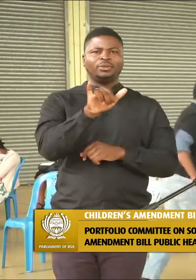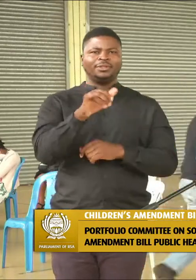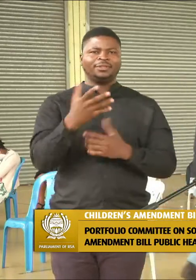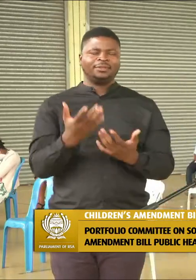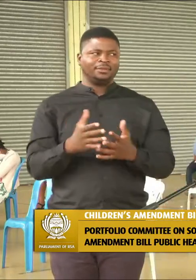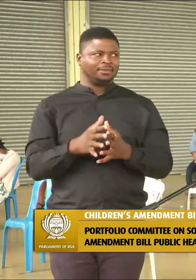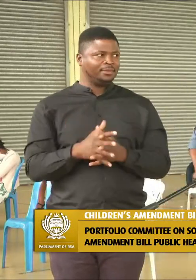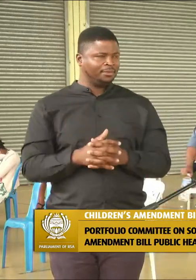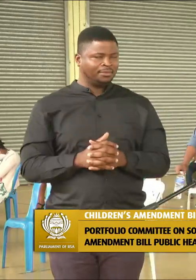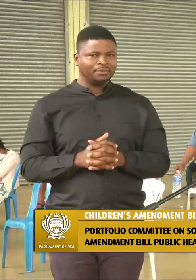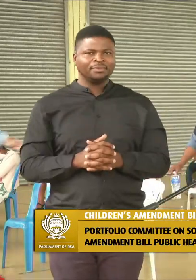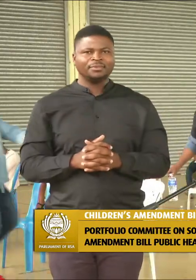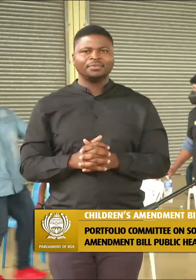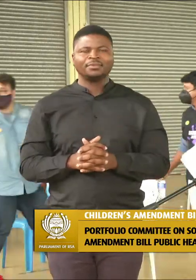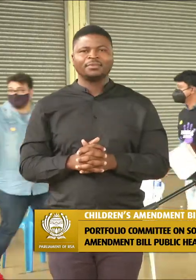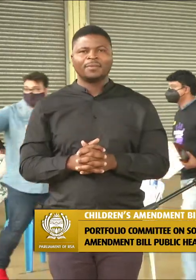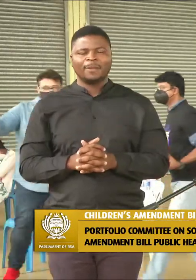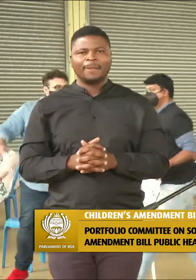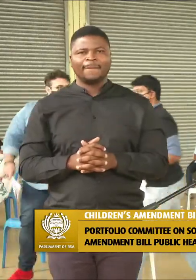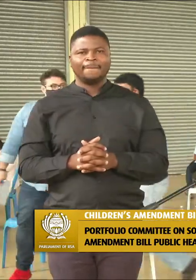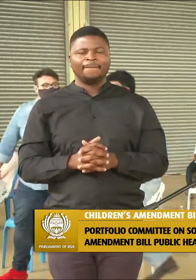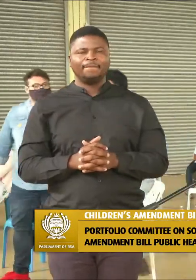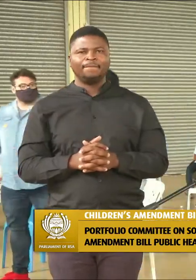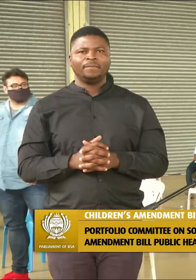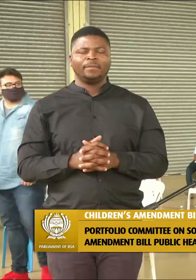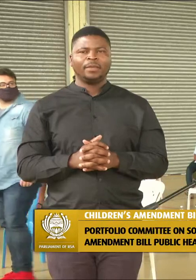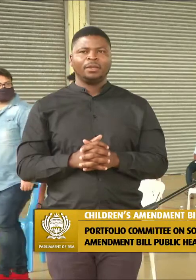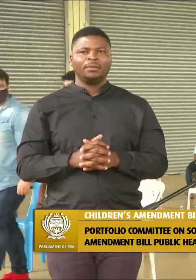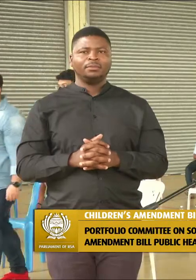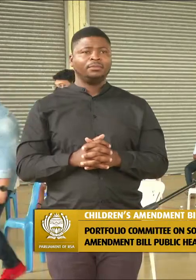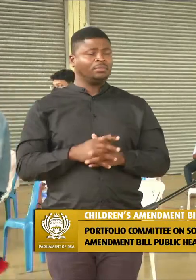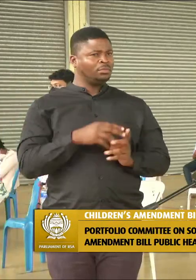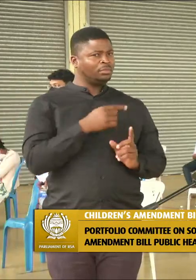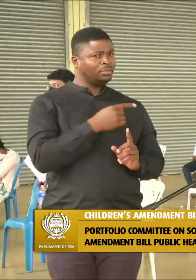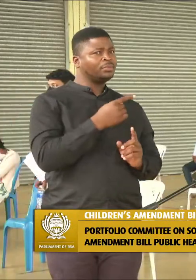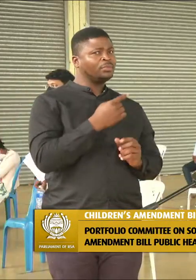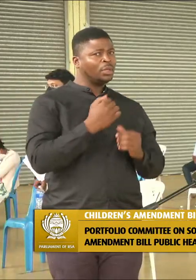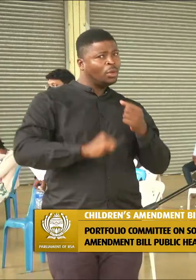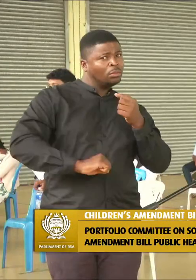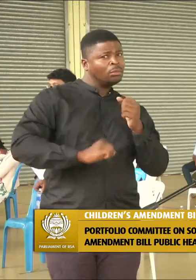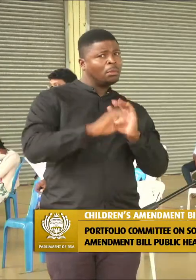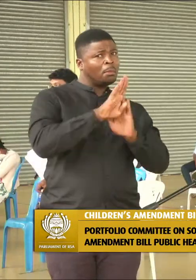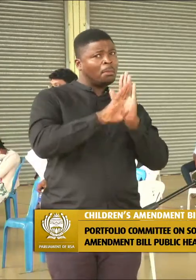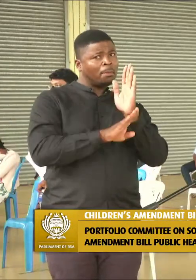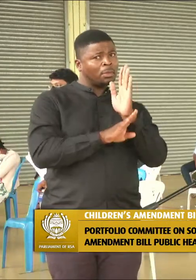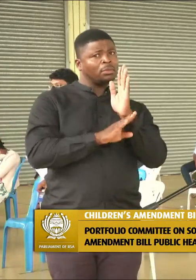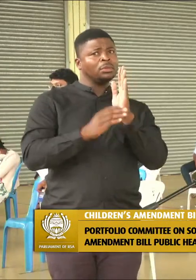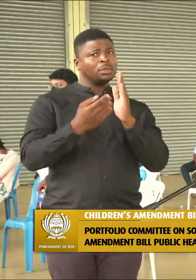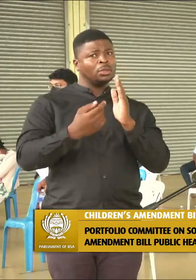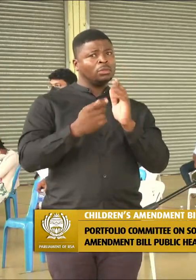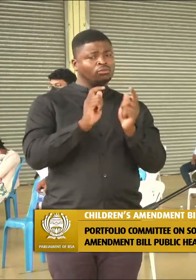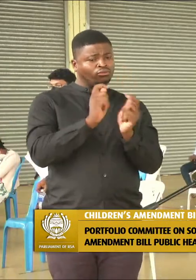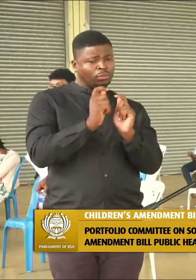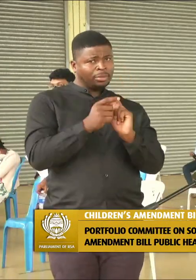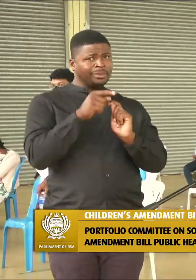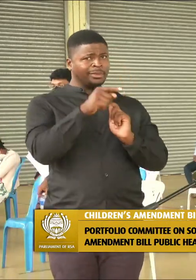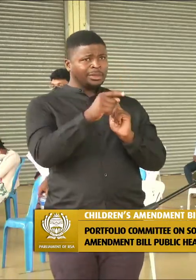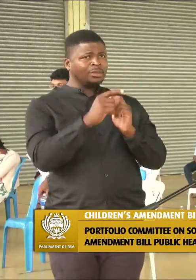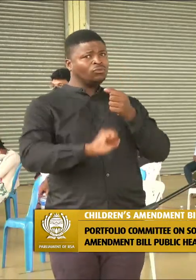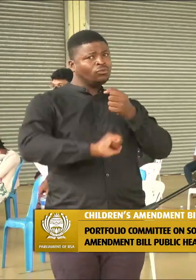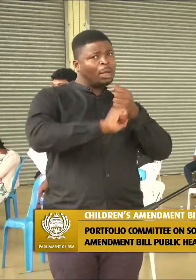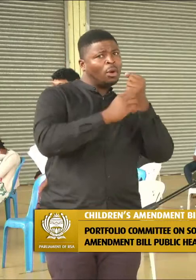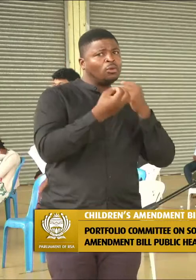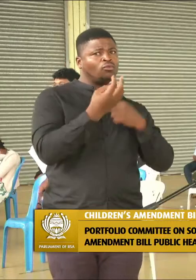support the amended bill or you don't. Do you support, Awuzange usitshele do you ukuthi support the support amended bill?